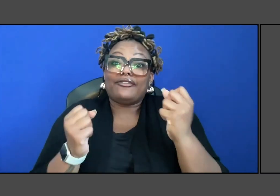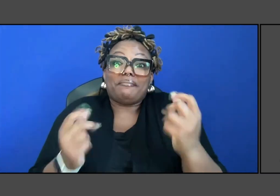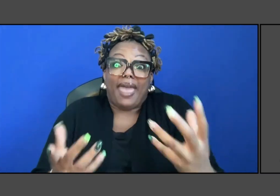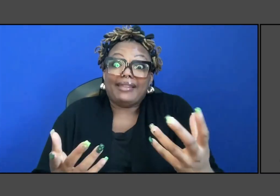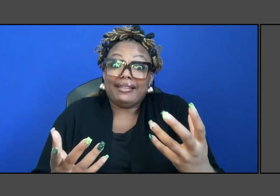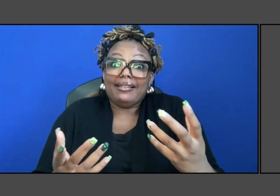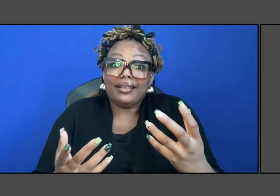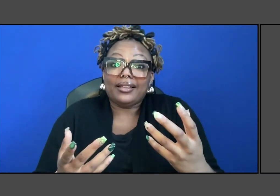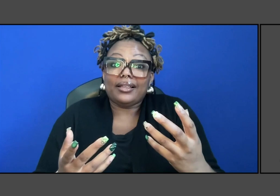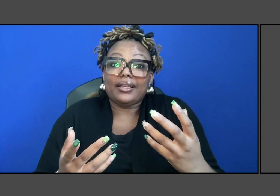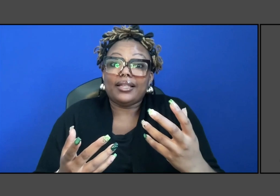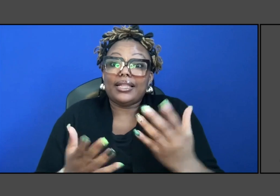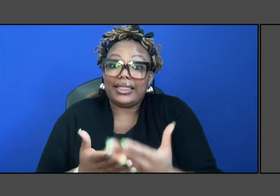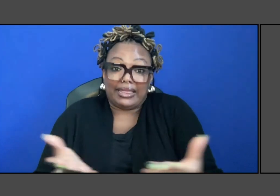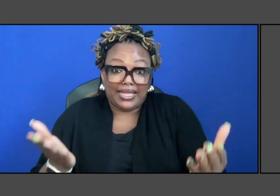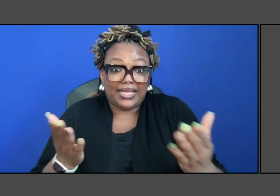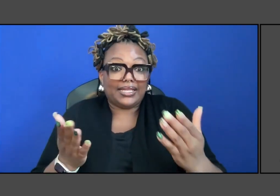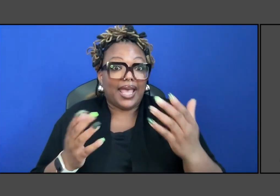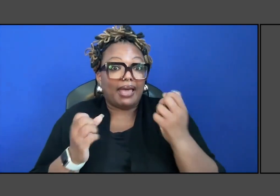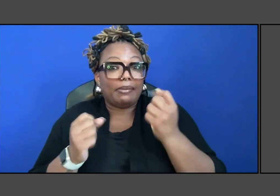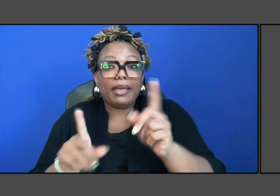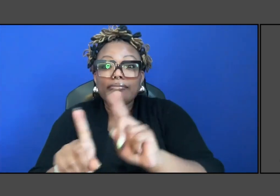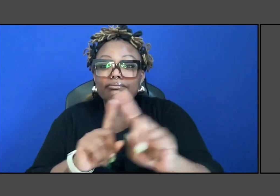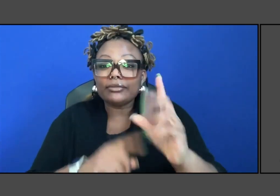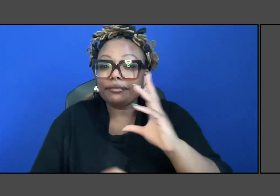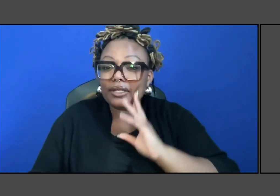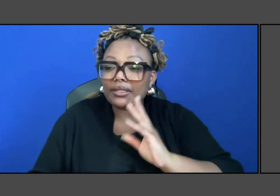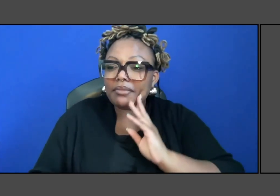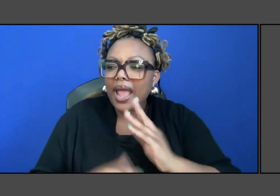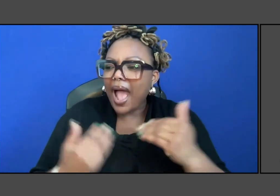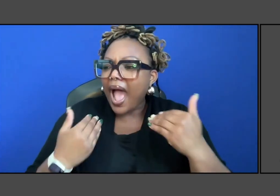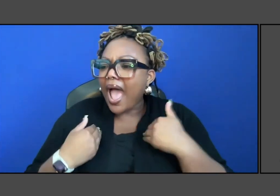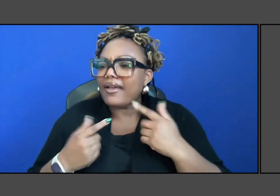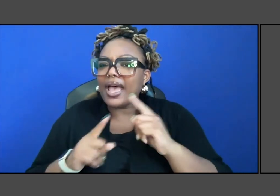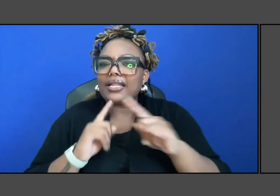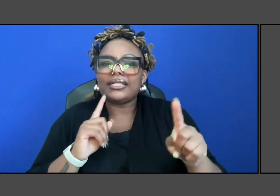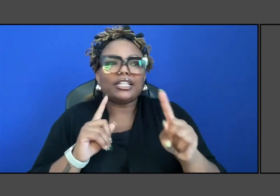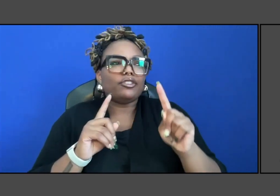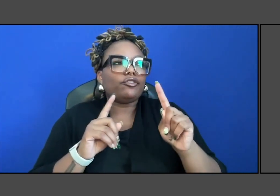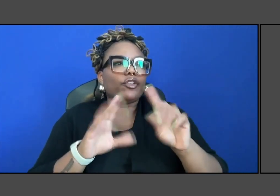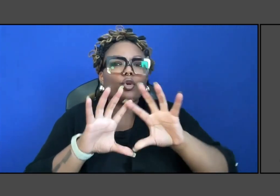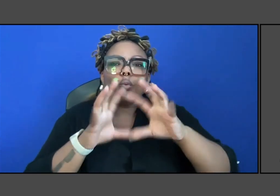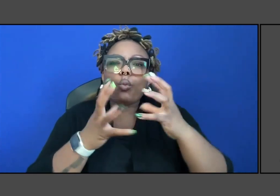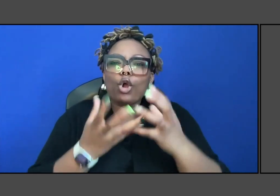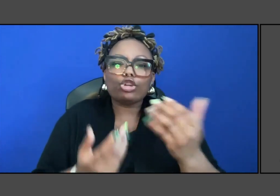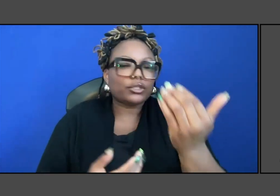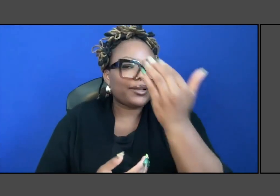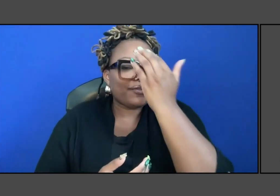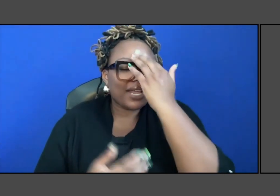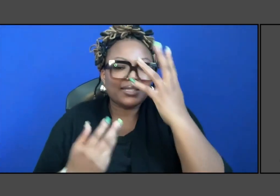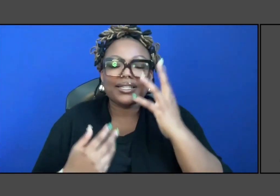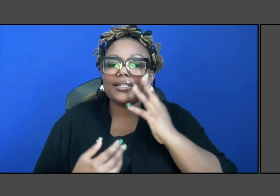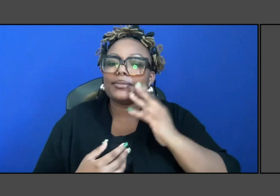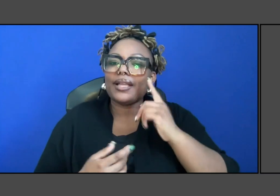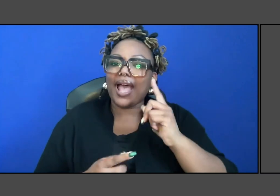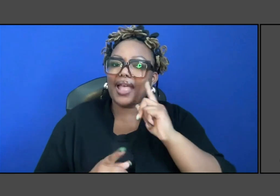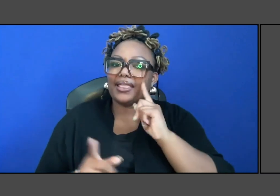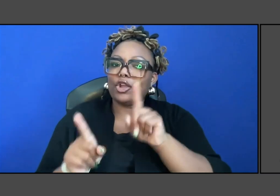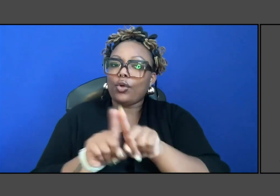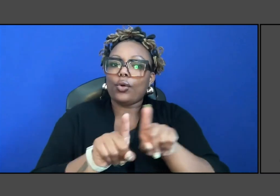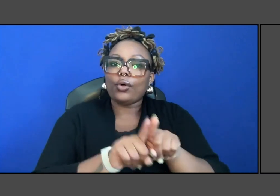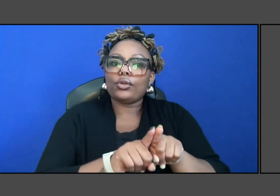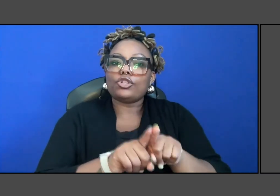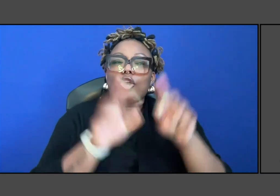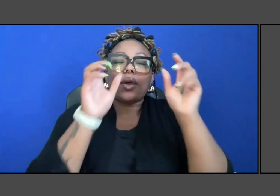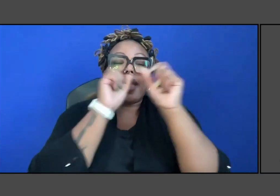of many things, out of many experiences, out of many realms of knowledge and experience. I think also imagination is